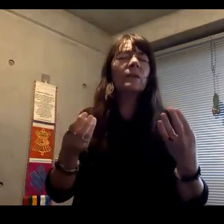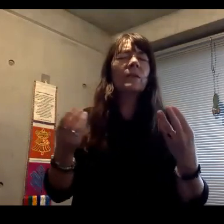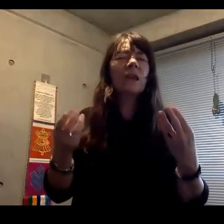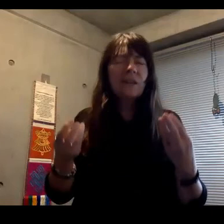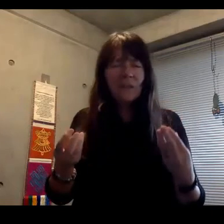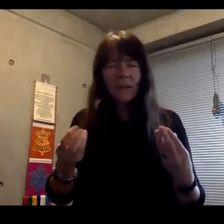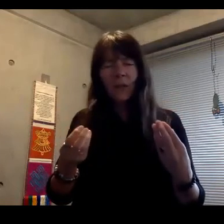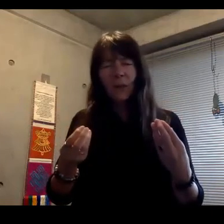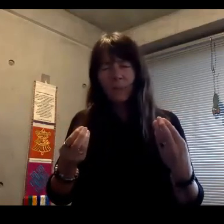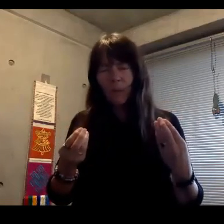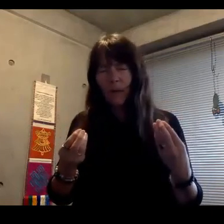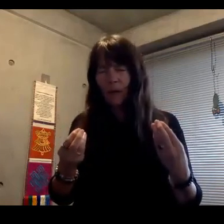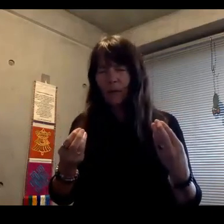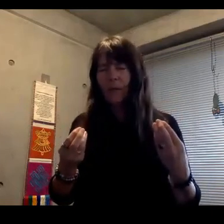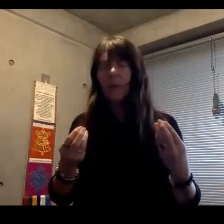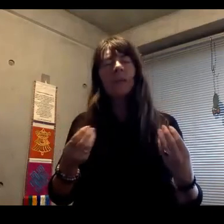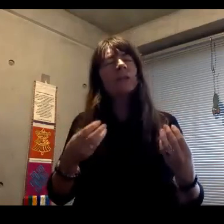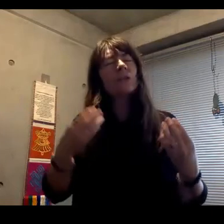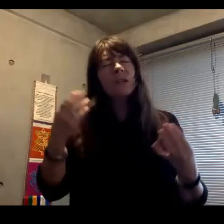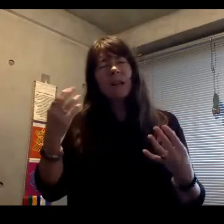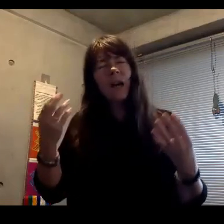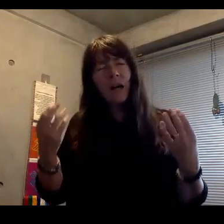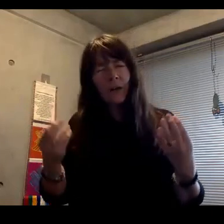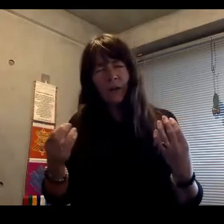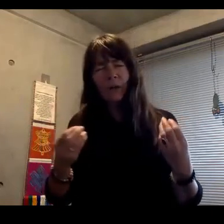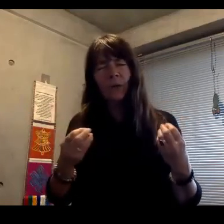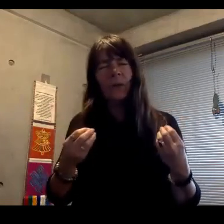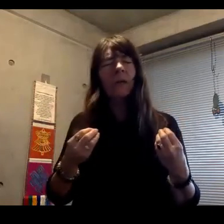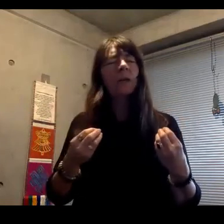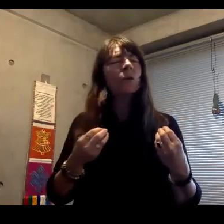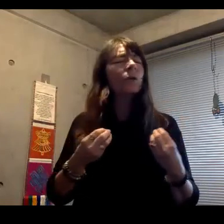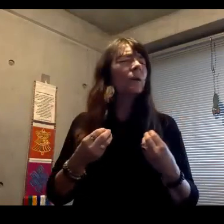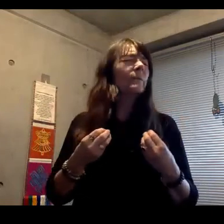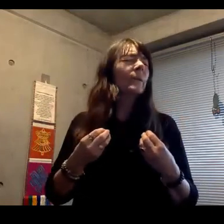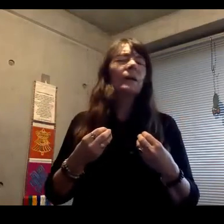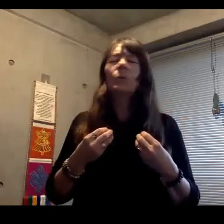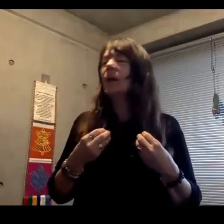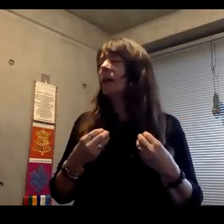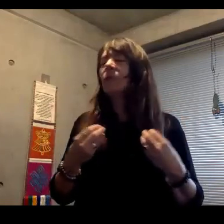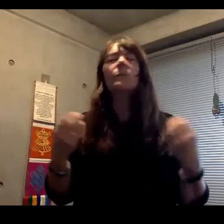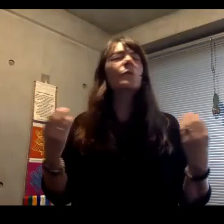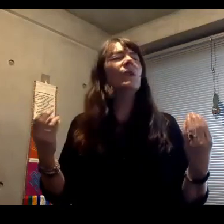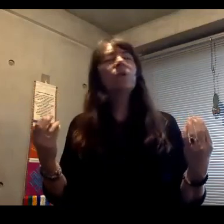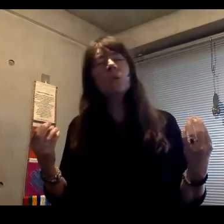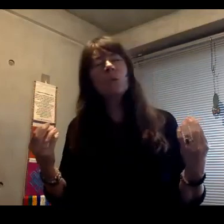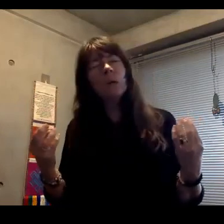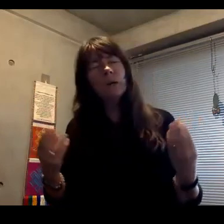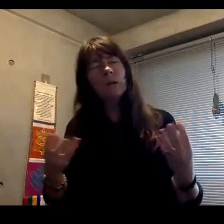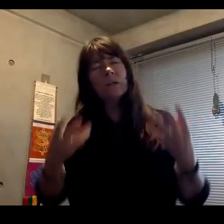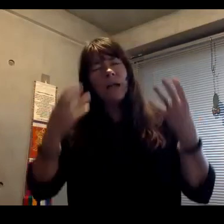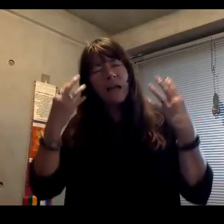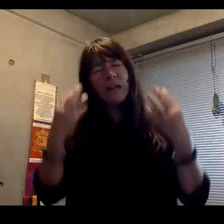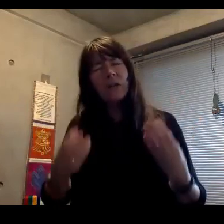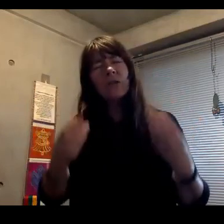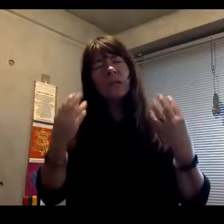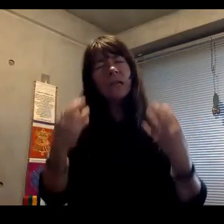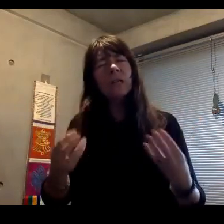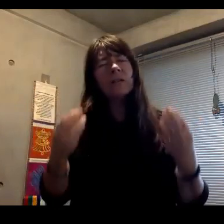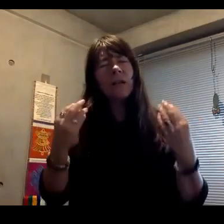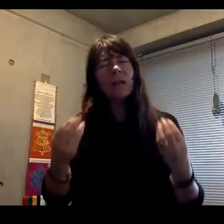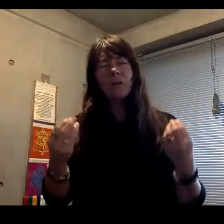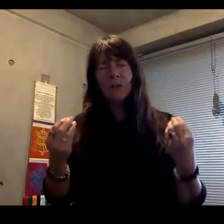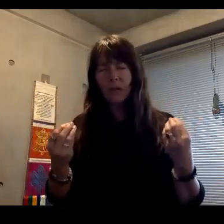sexes that you speak of. It is not a color or a way of moving through the world.